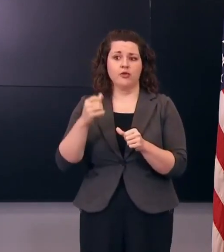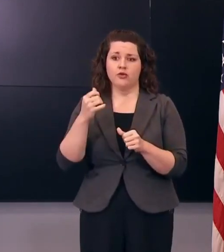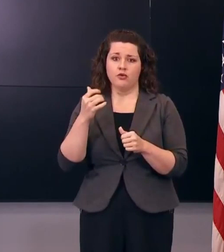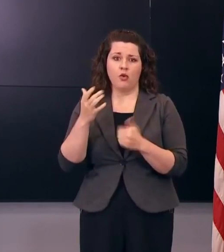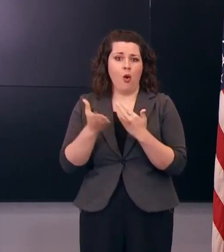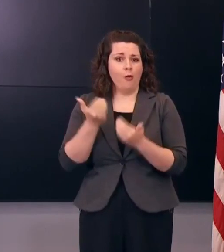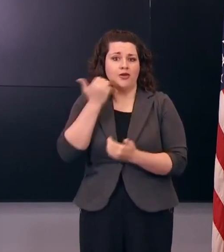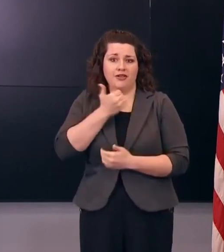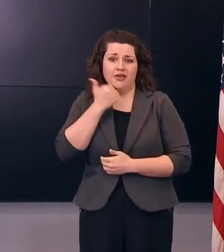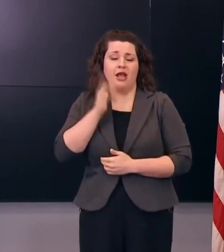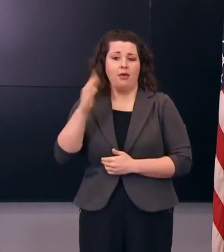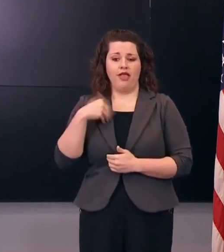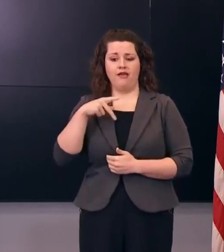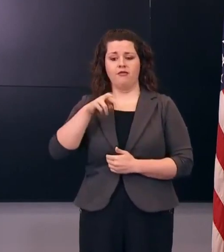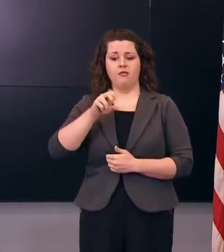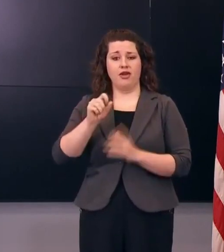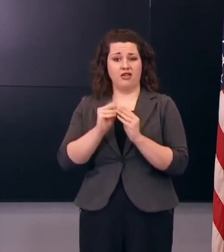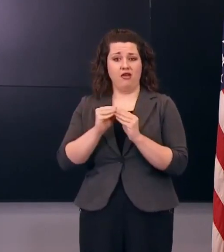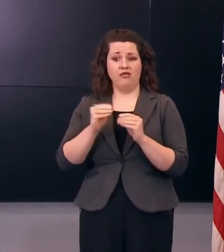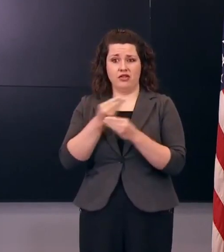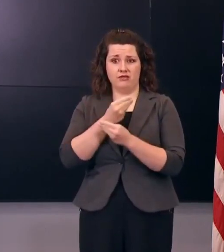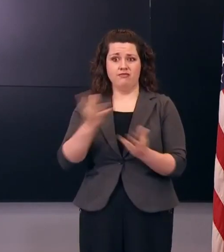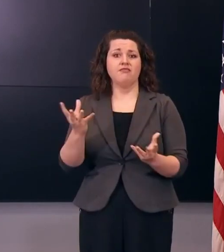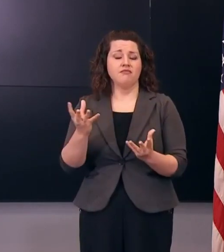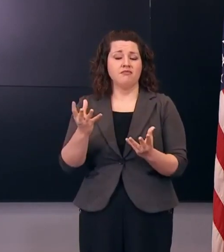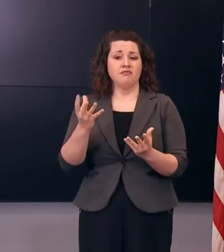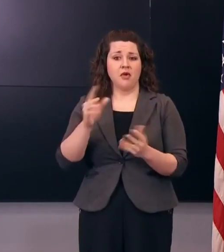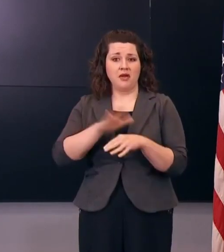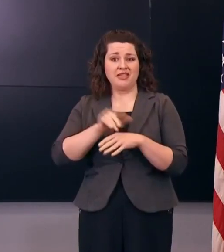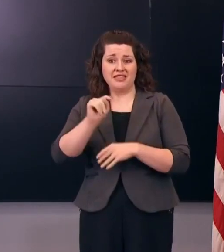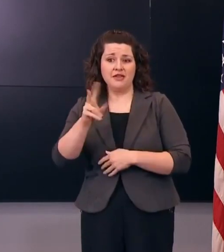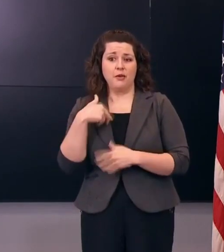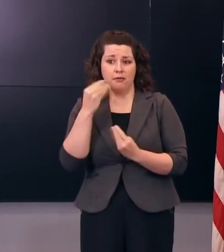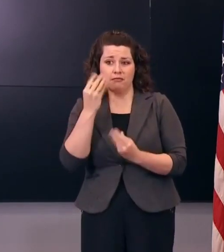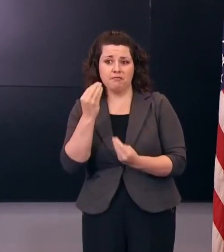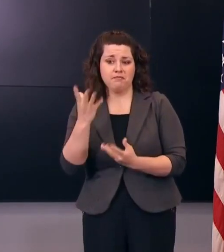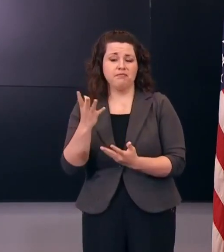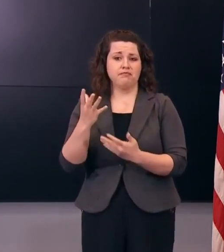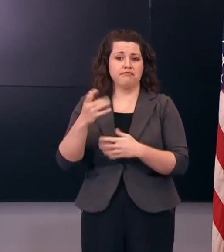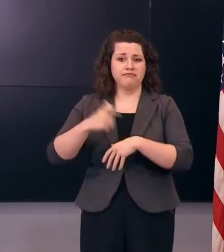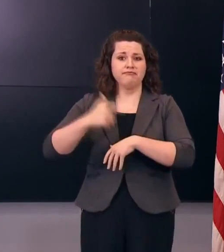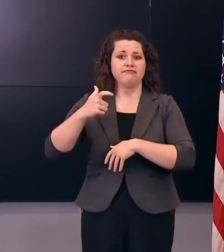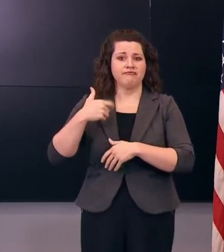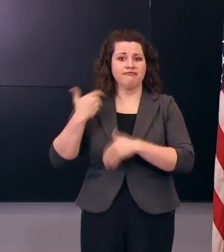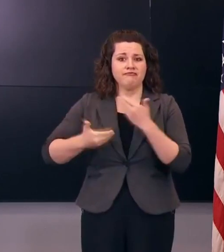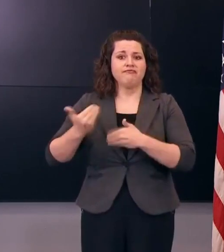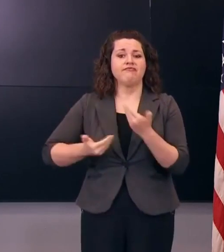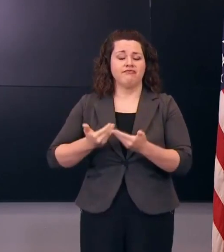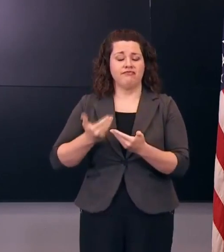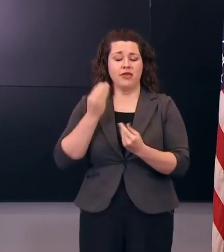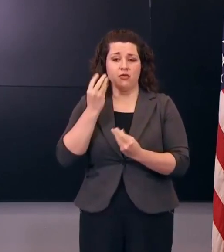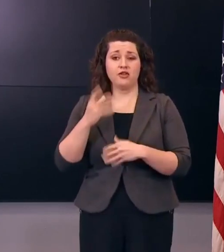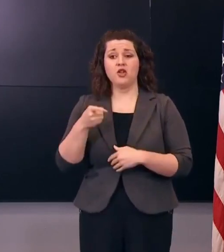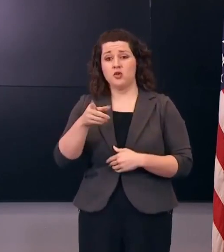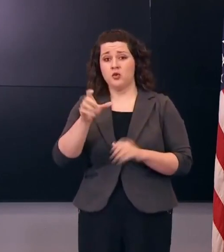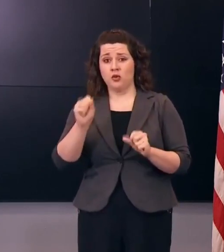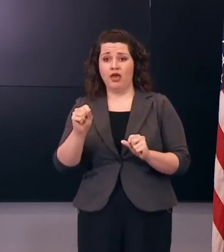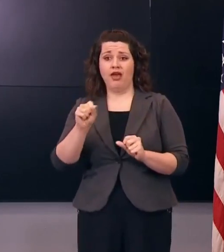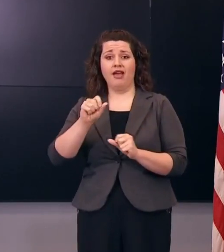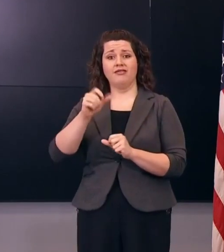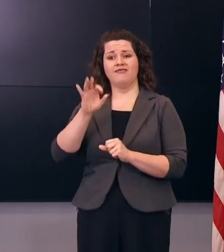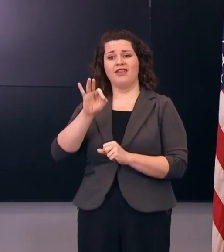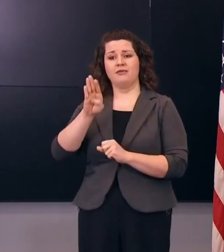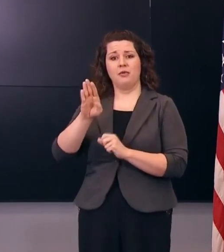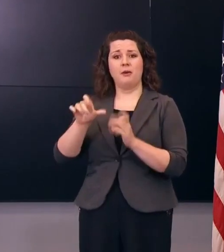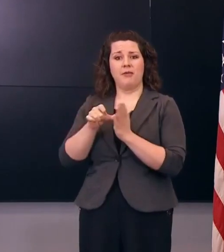on a near daily basis to update you on timely information, and you can, of course, tune in live on my Facebook